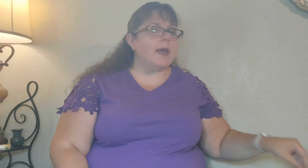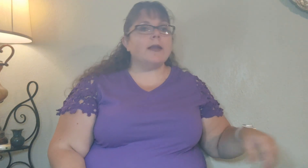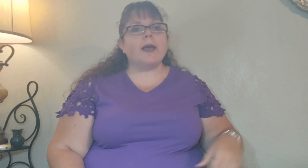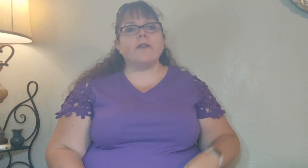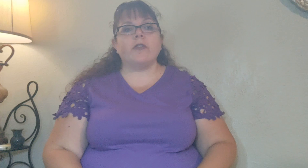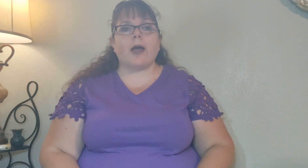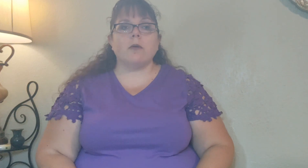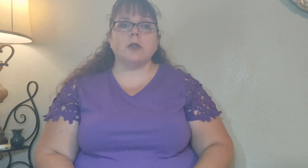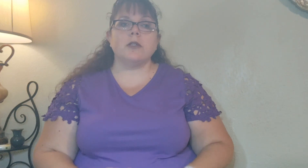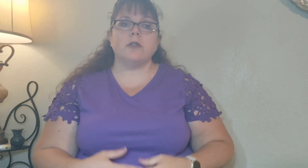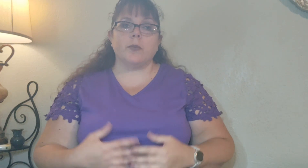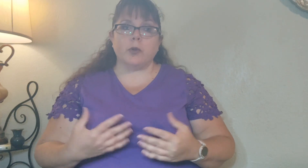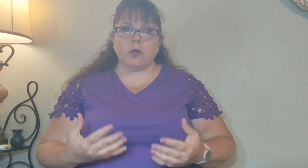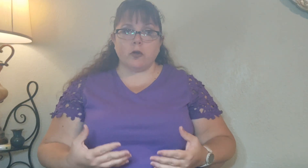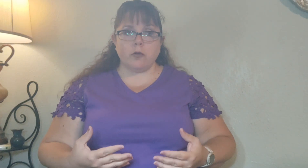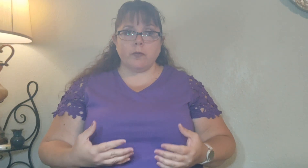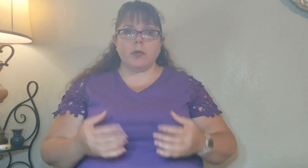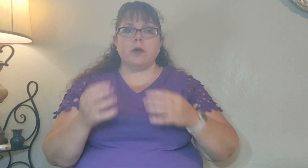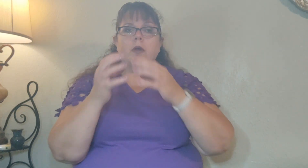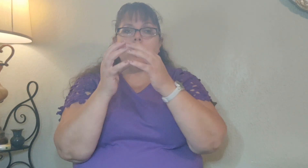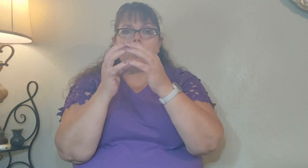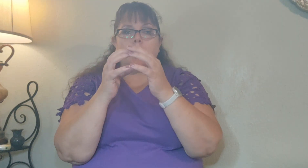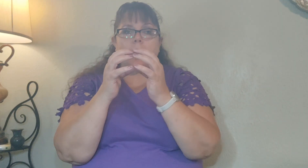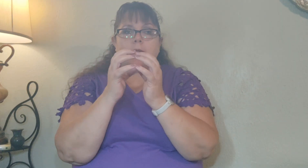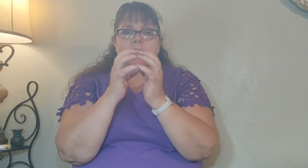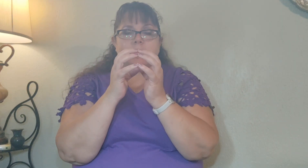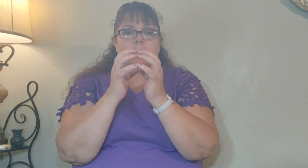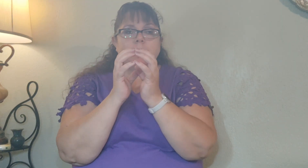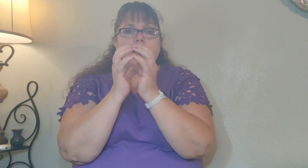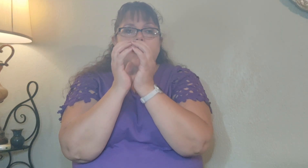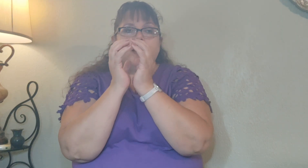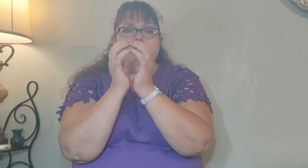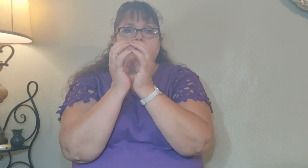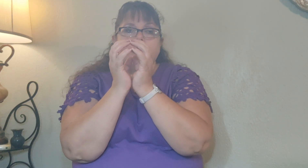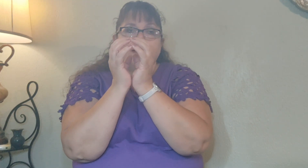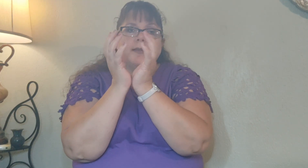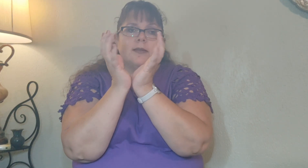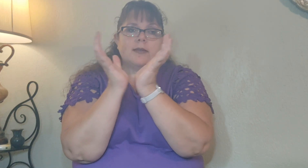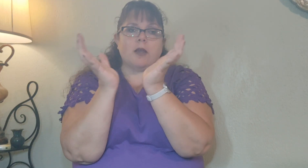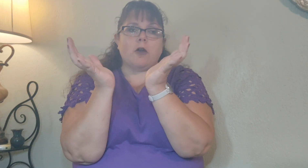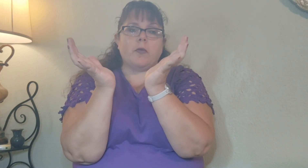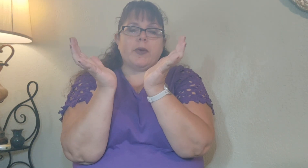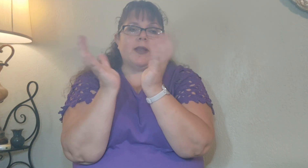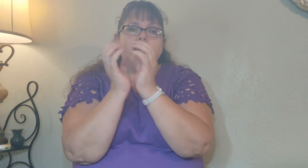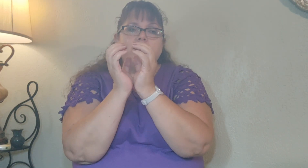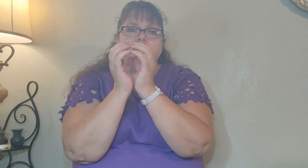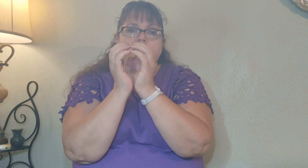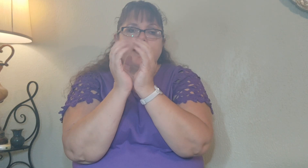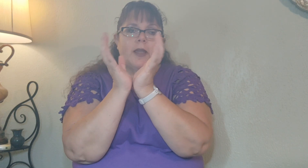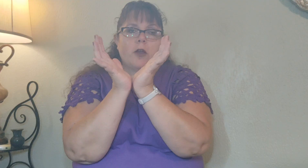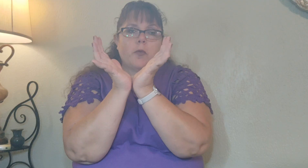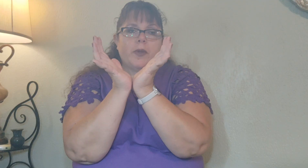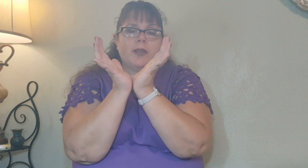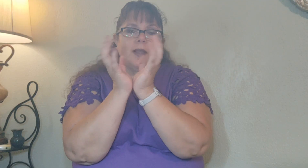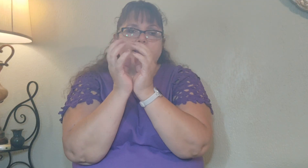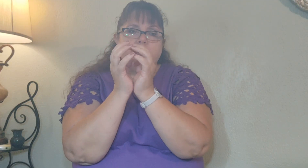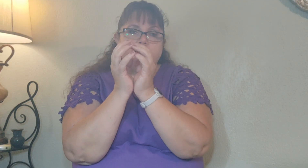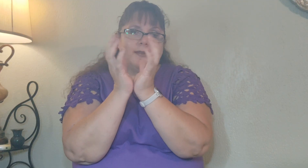And like flowers to bloom or blossom is open. They open like